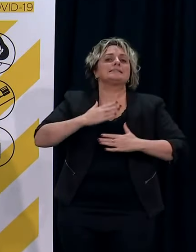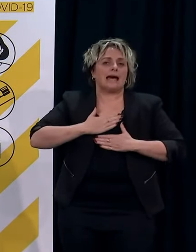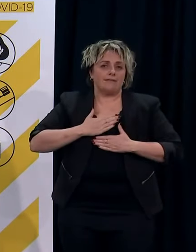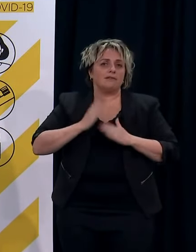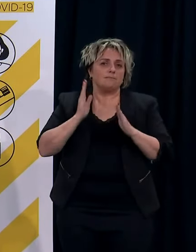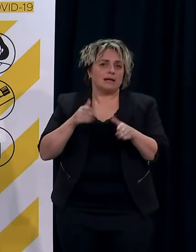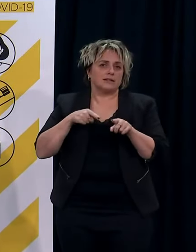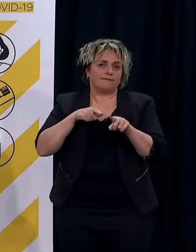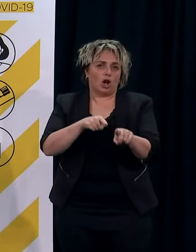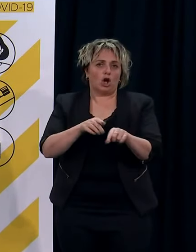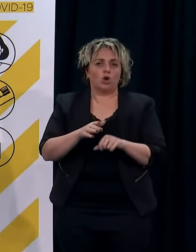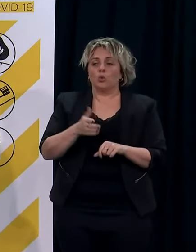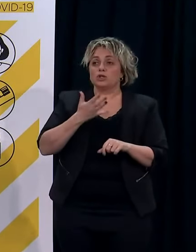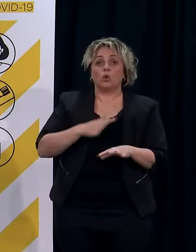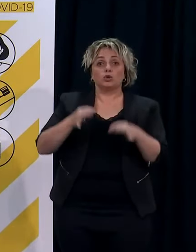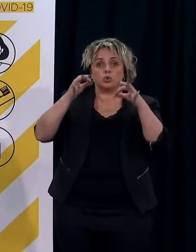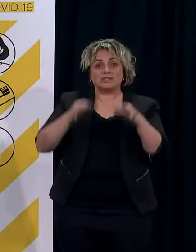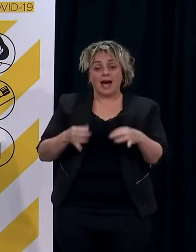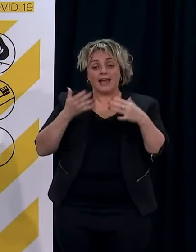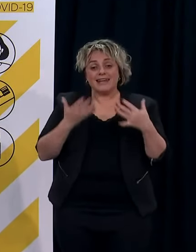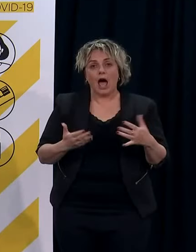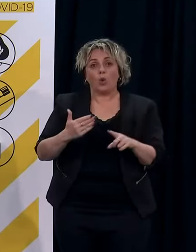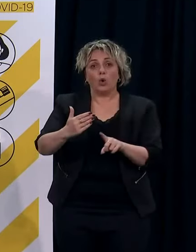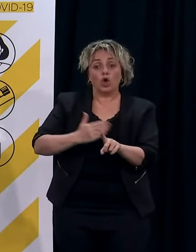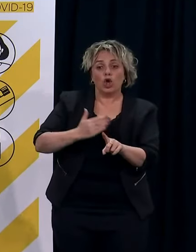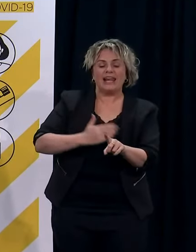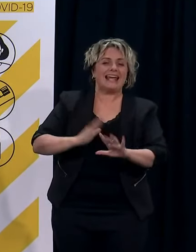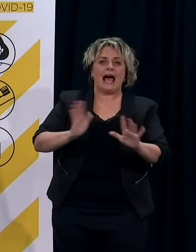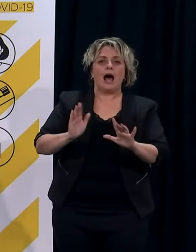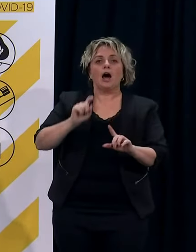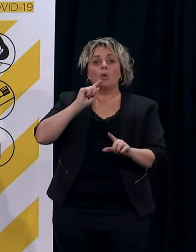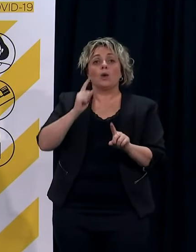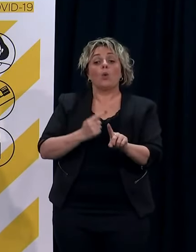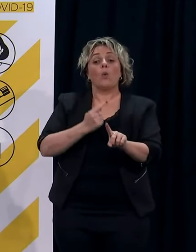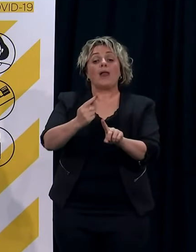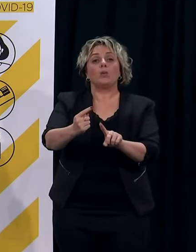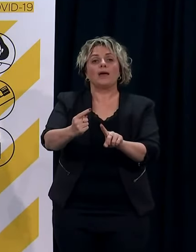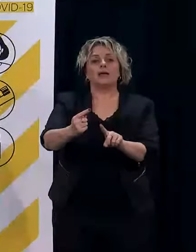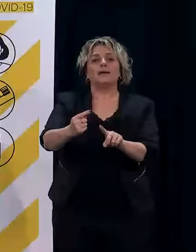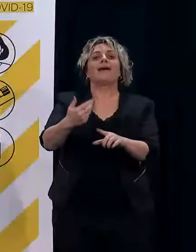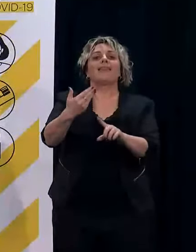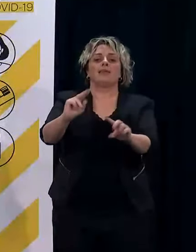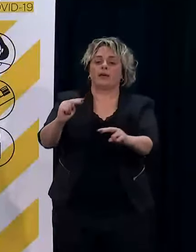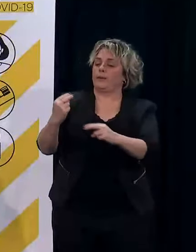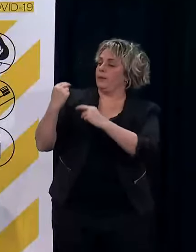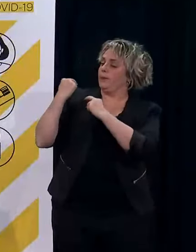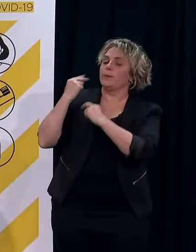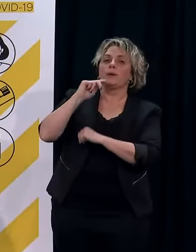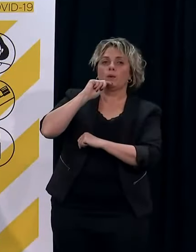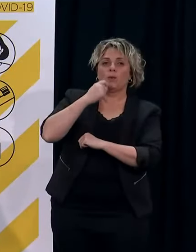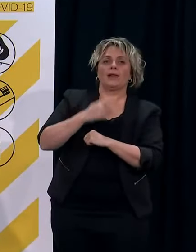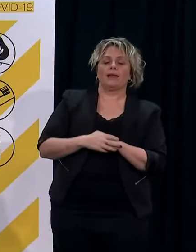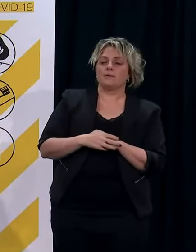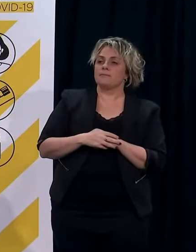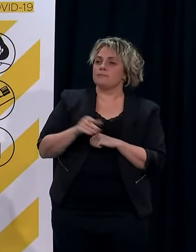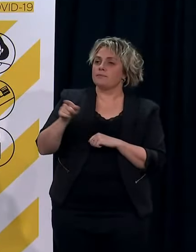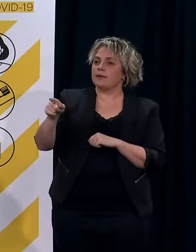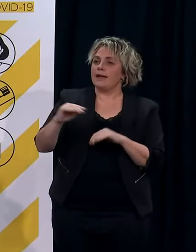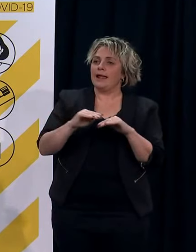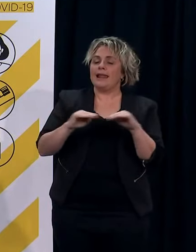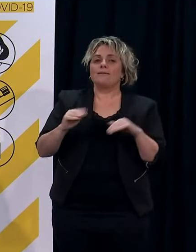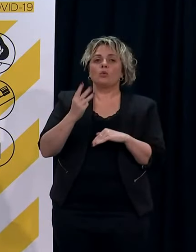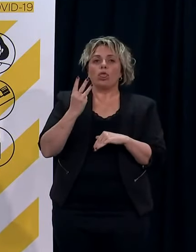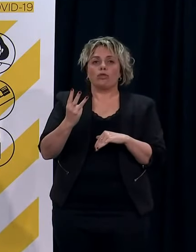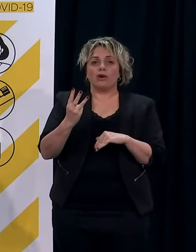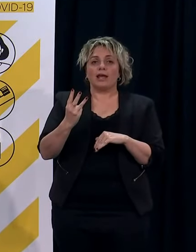that might be just a bit premature. So we're going to give it a week and then we'll very genuinely make that risk assessment. Under alert level 3, there will be a whole